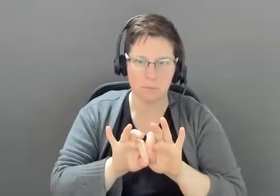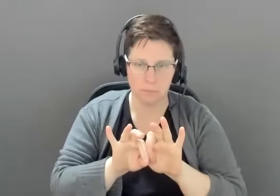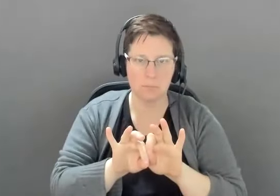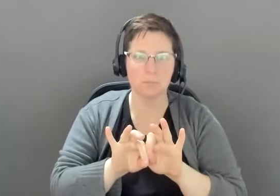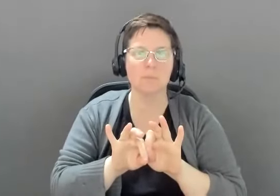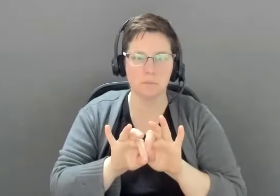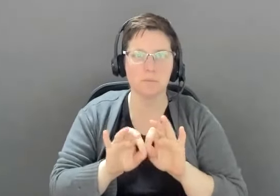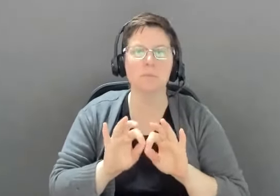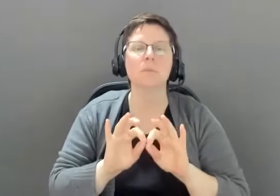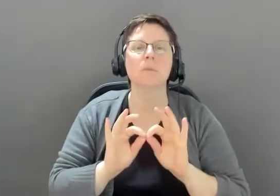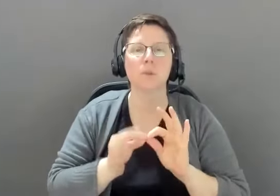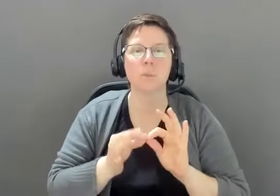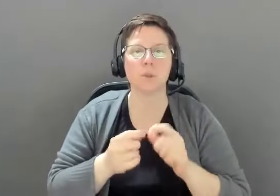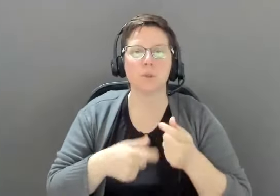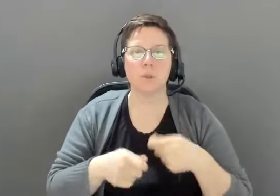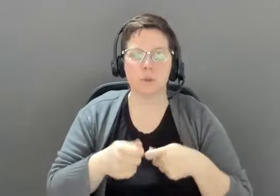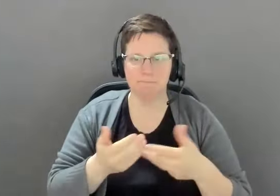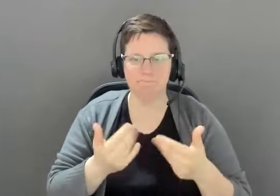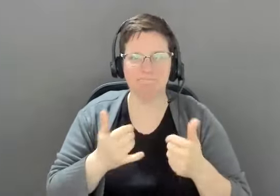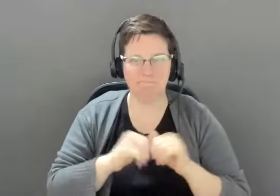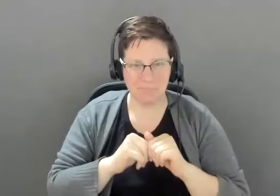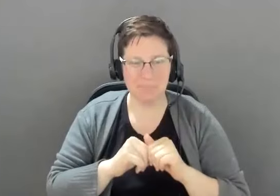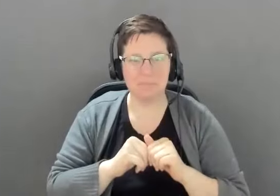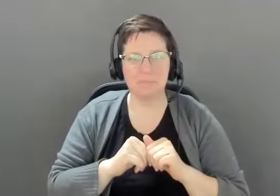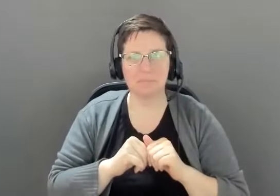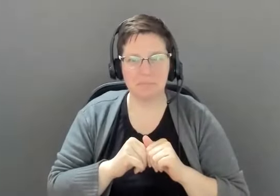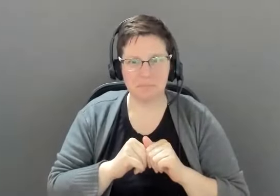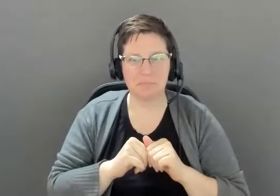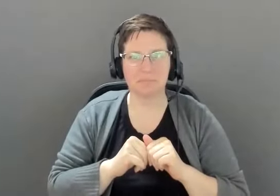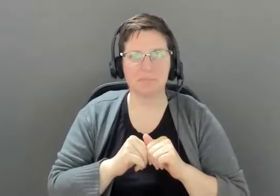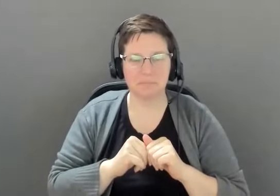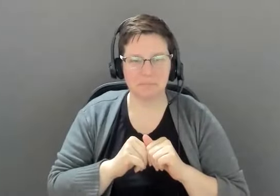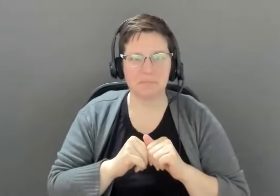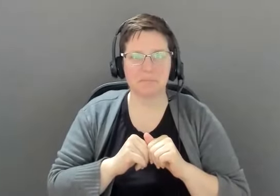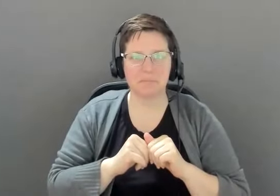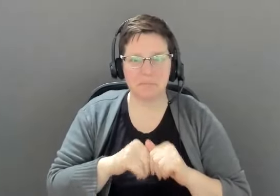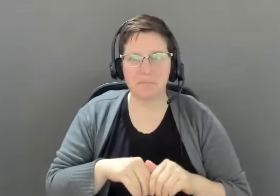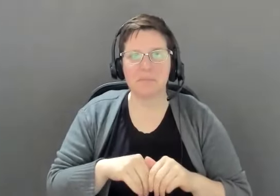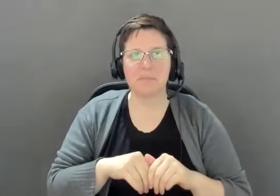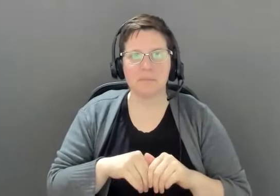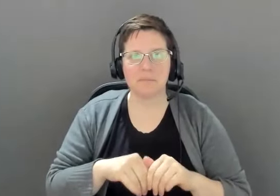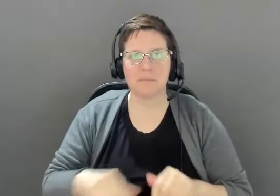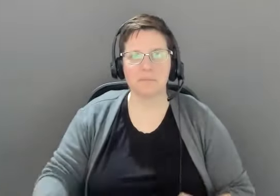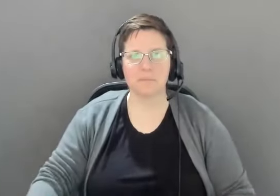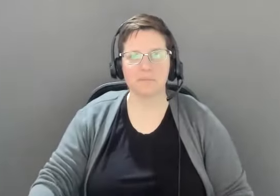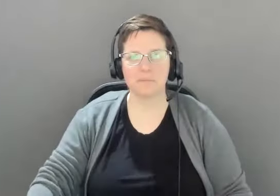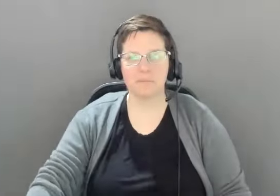purpose in protecting the privacy and dignity of victim complainants and minor witnesses. Again, they act as that shield for